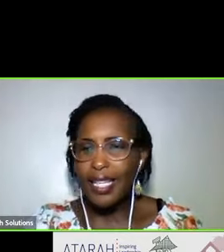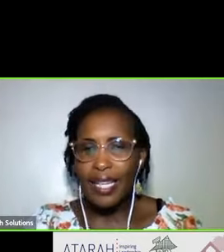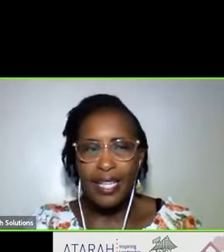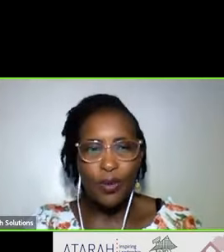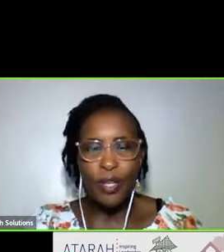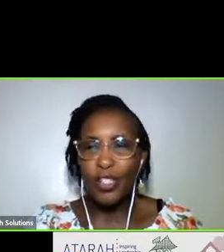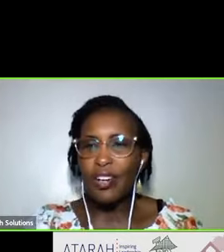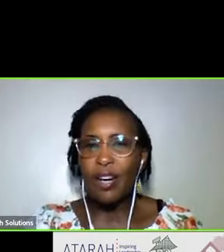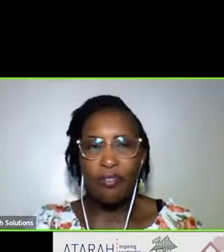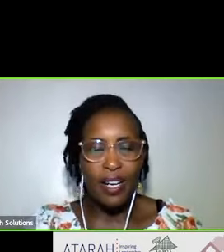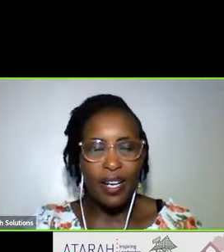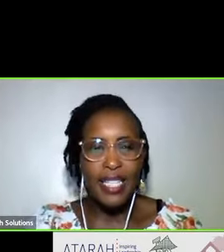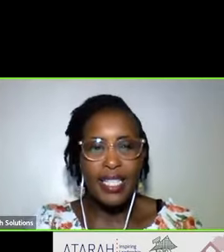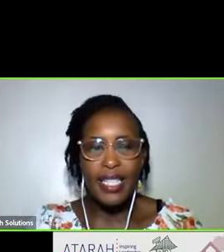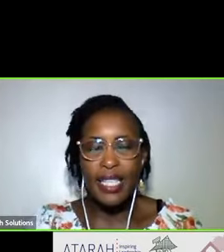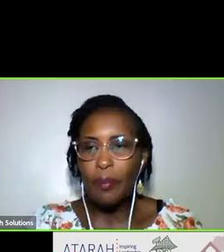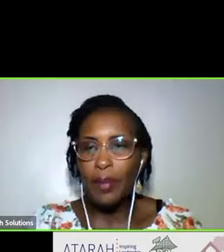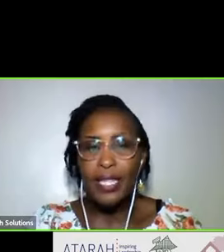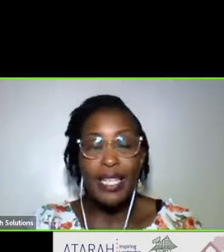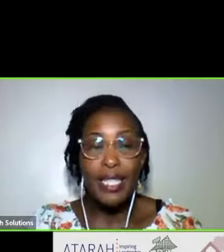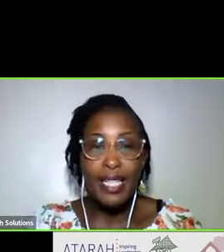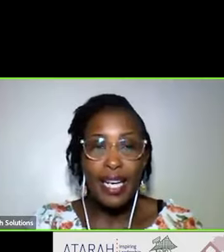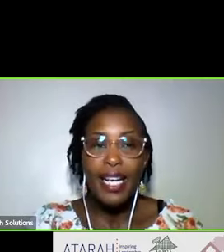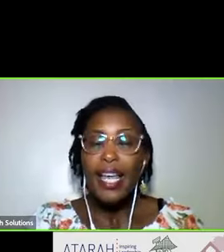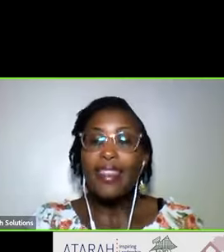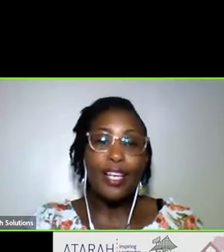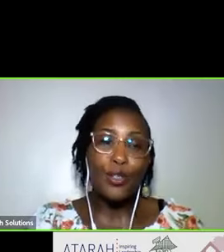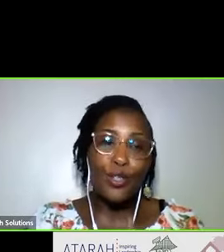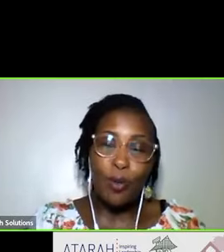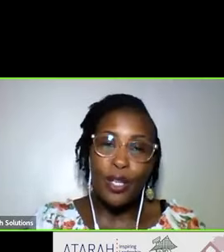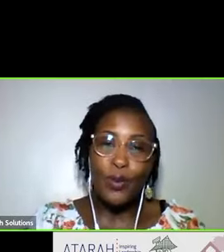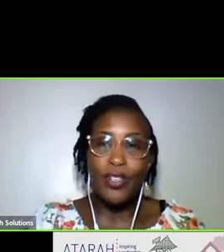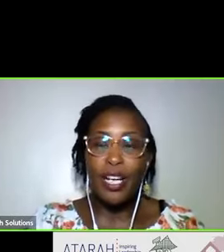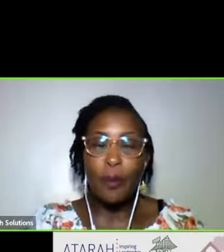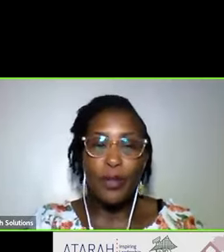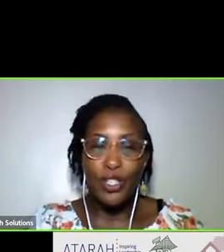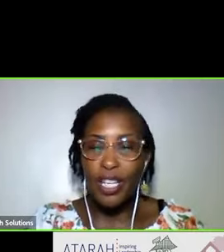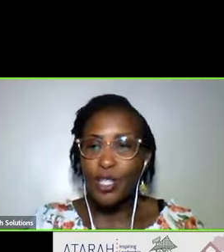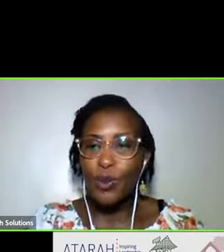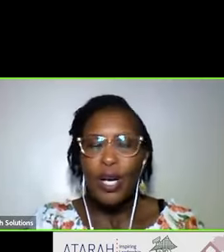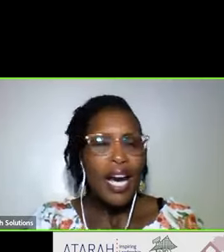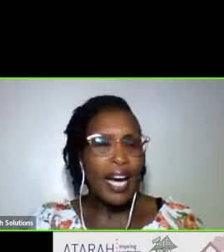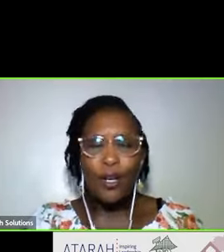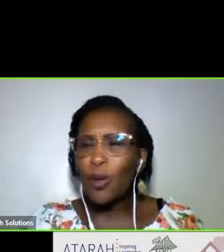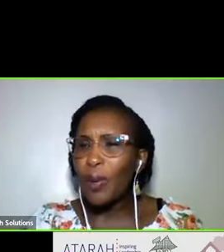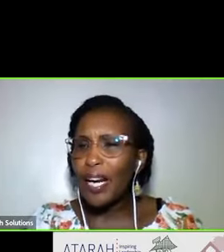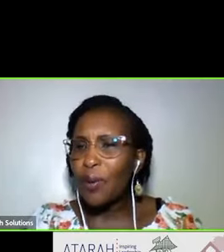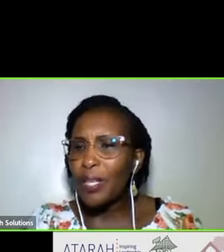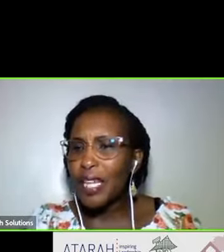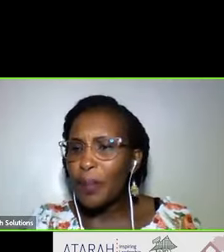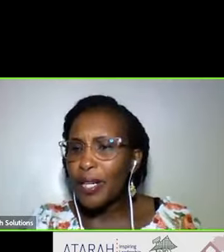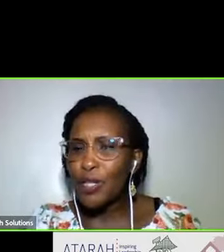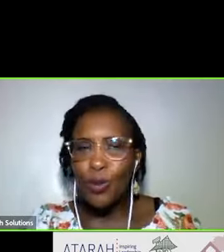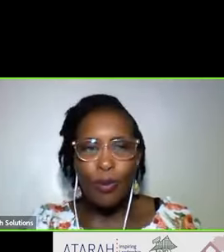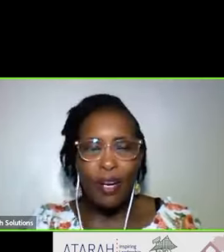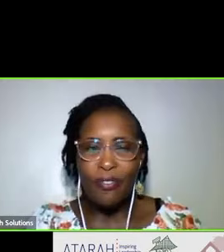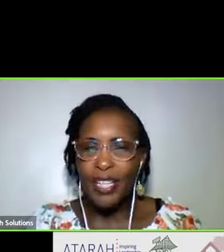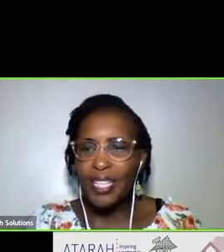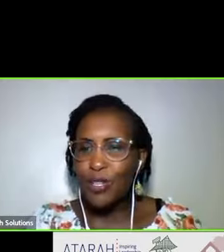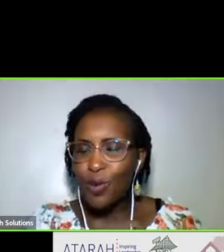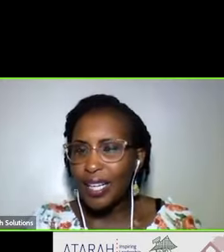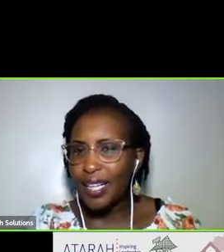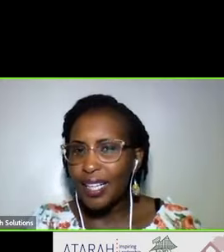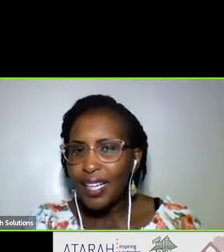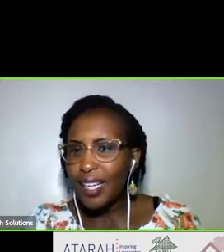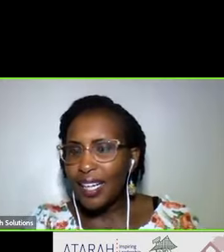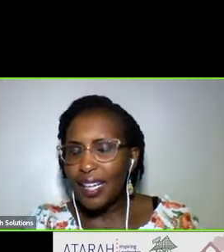Edith and Dennis were sharing our flyers in Tanzania. Thank you so much. We really appreciate you. I don't know what happened to my friend